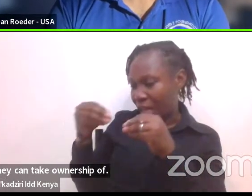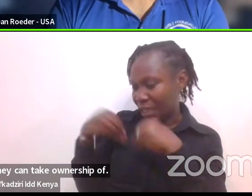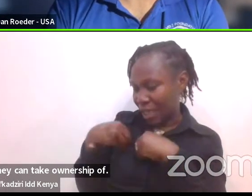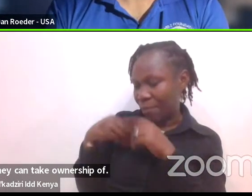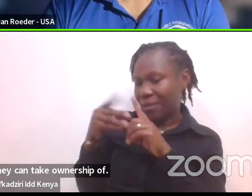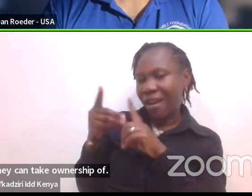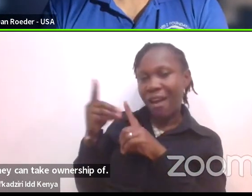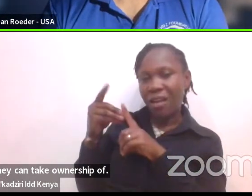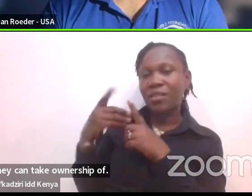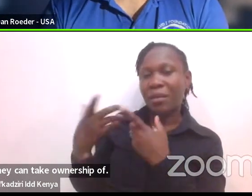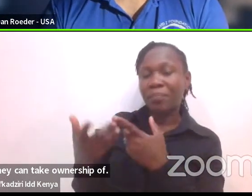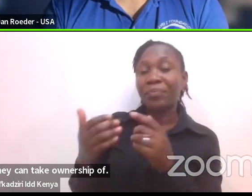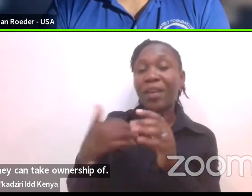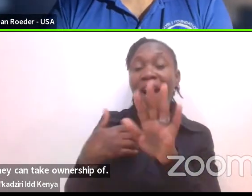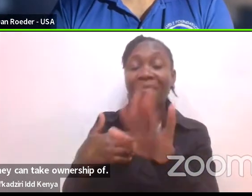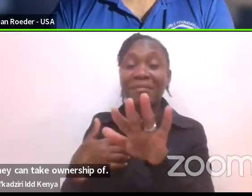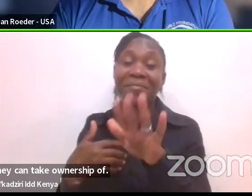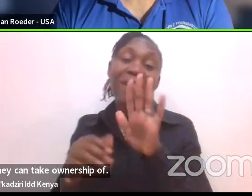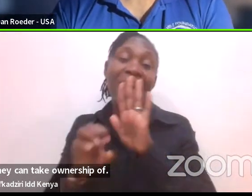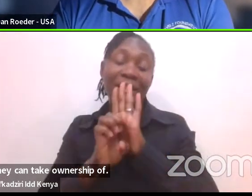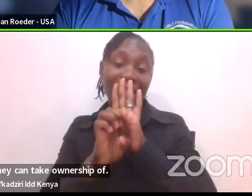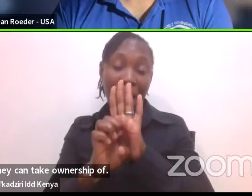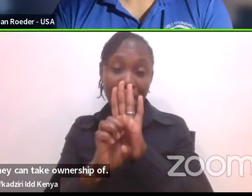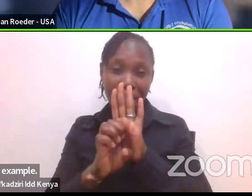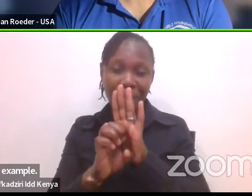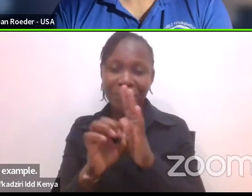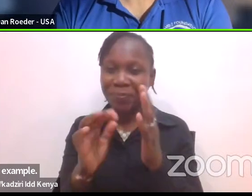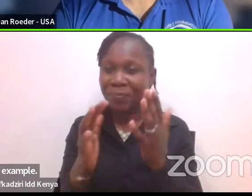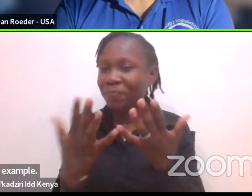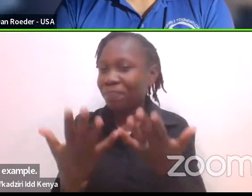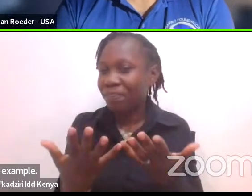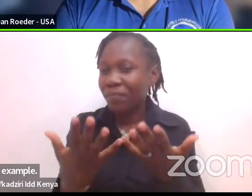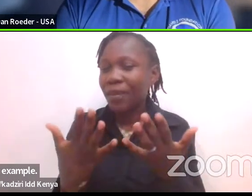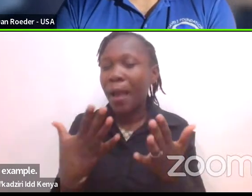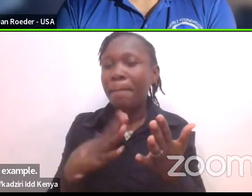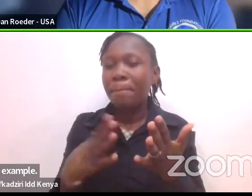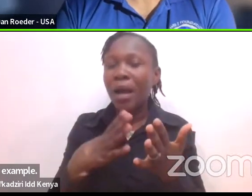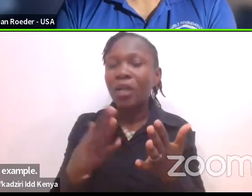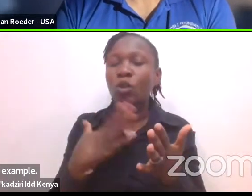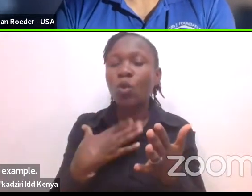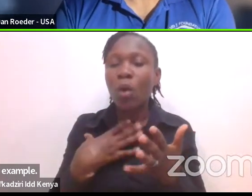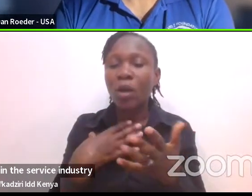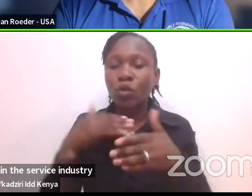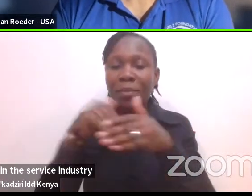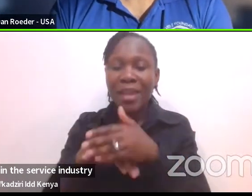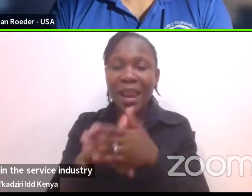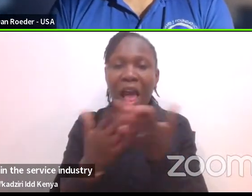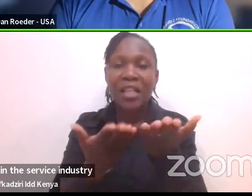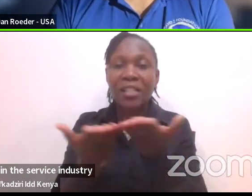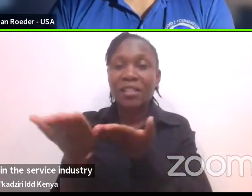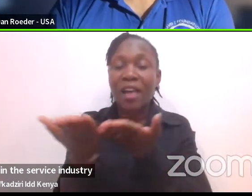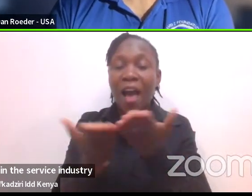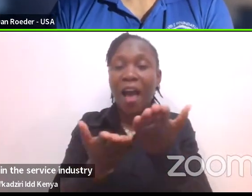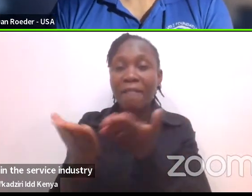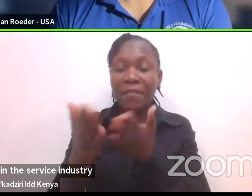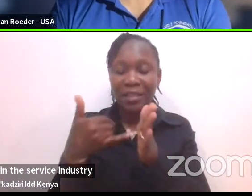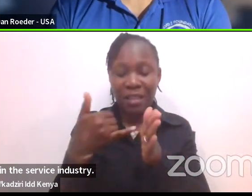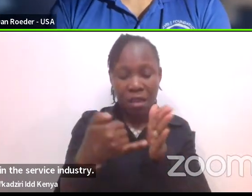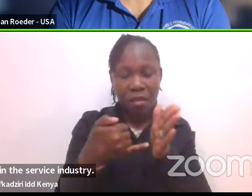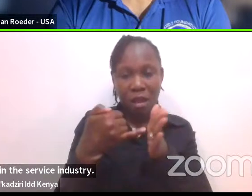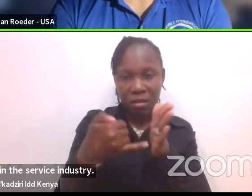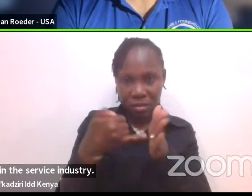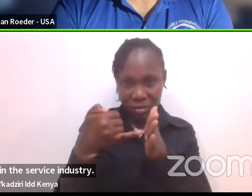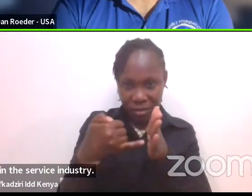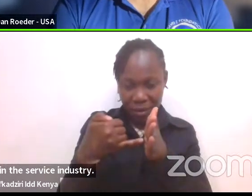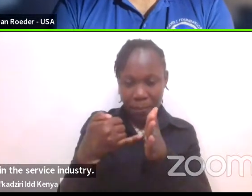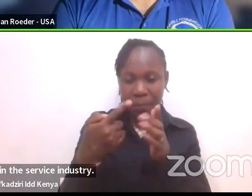Here's an example. If somebody wants to be in the service industry, but say they